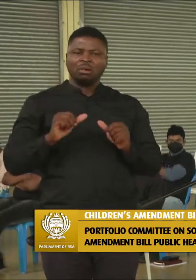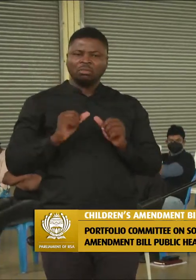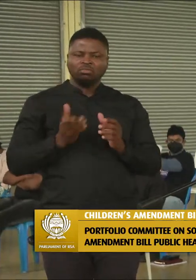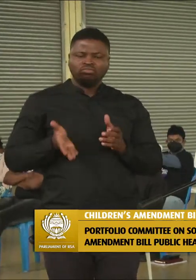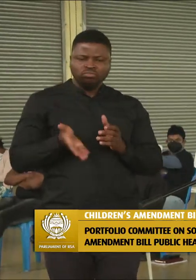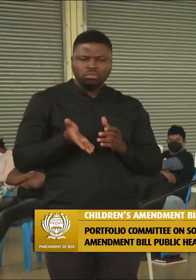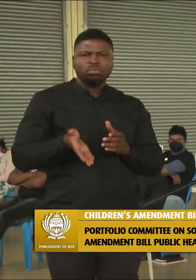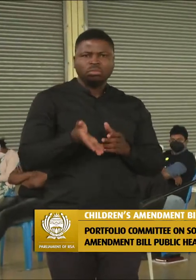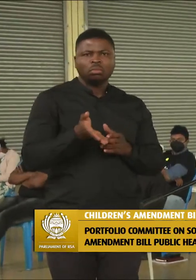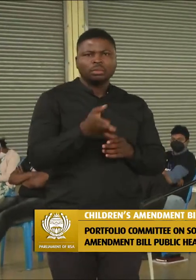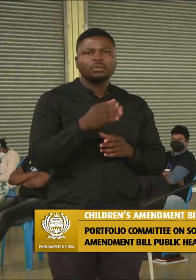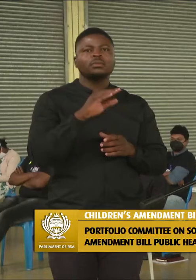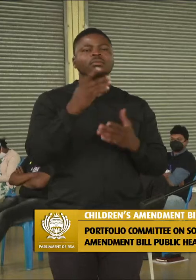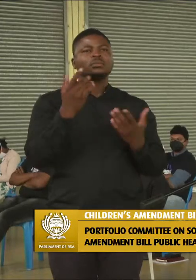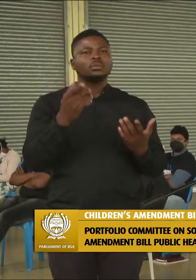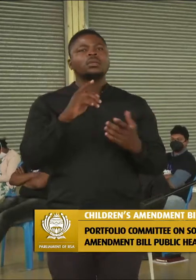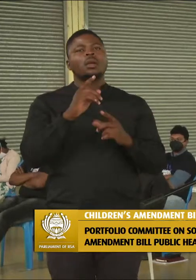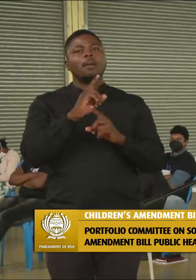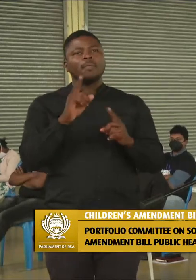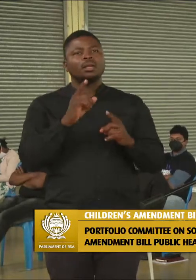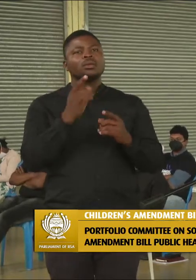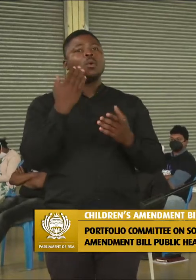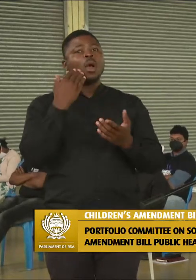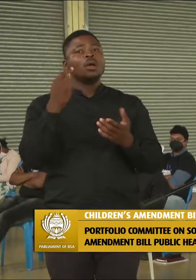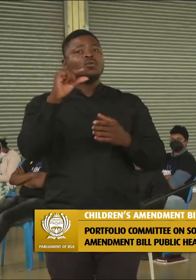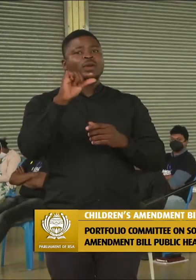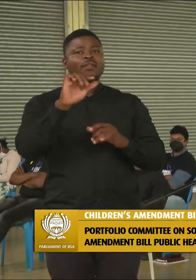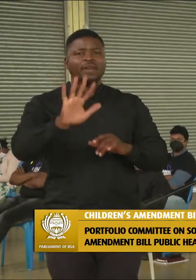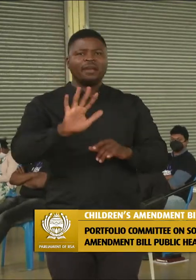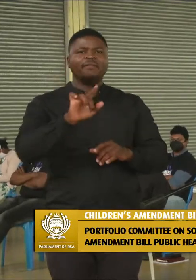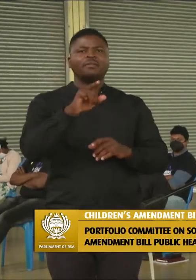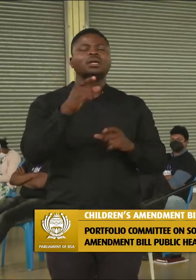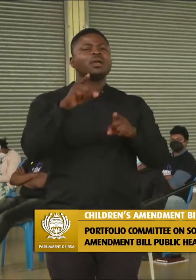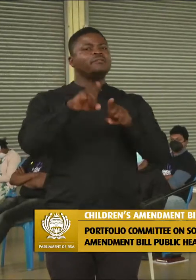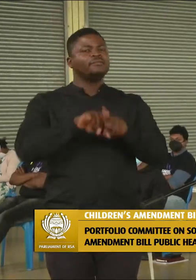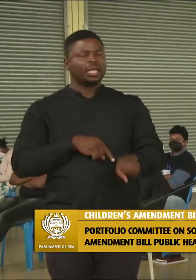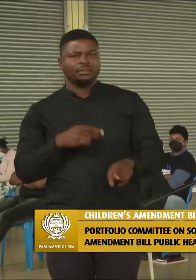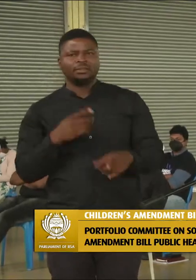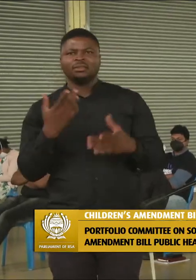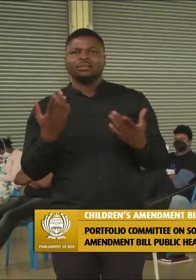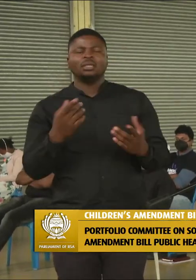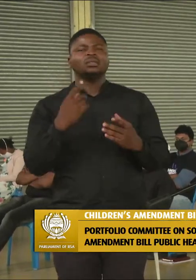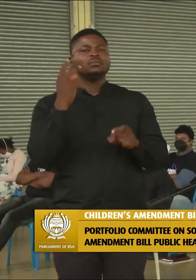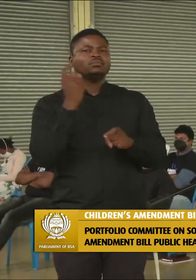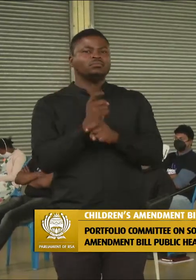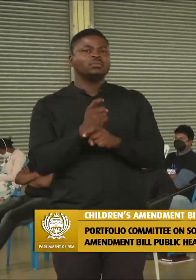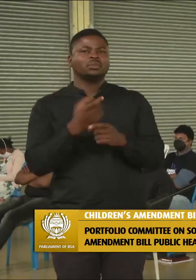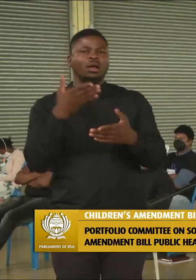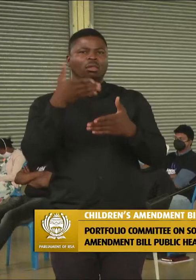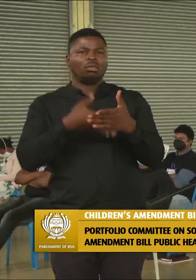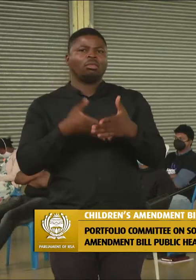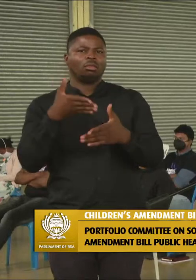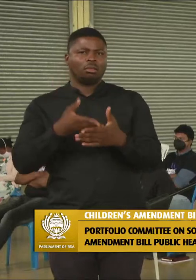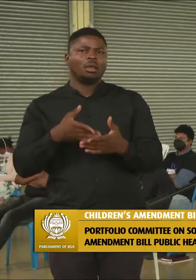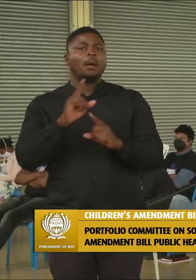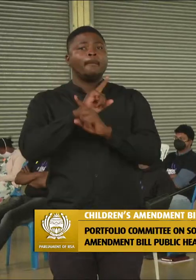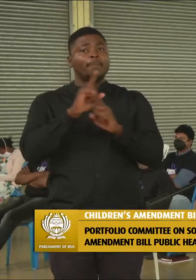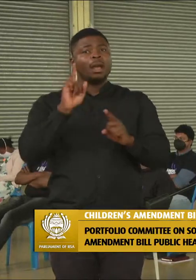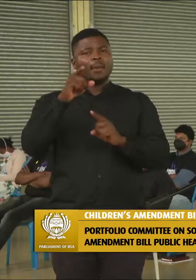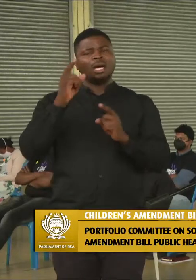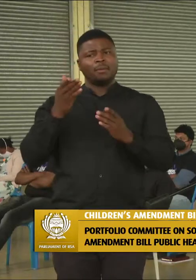uthola ukuthi mhlawumbe ingane isina 16 yila isirefer khona ka education ikhane diagnose ingane ukuthi lengane